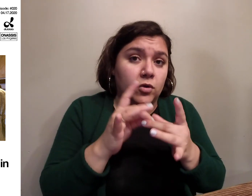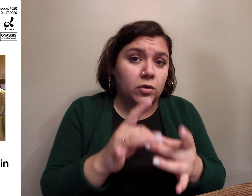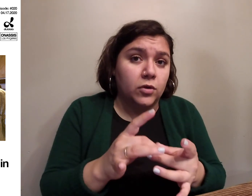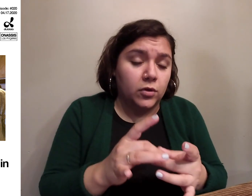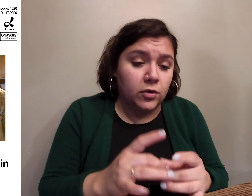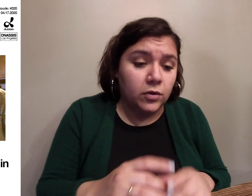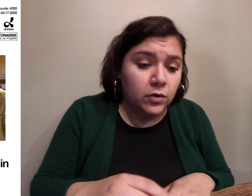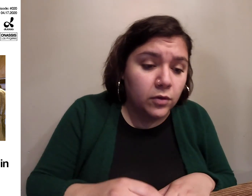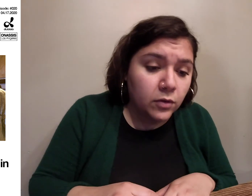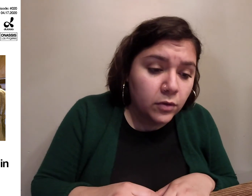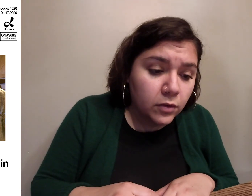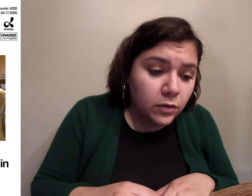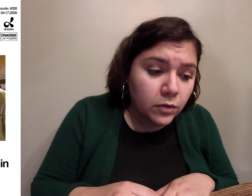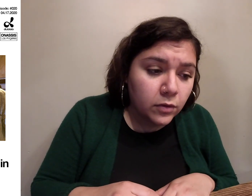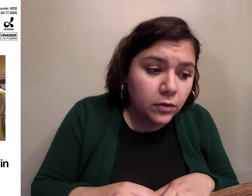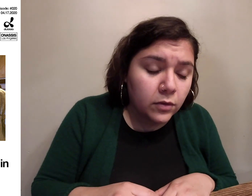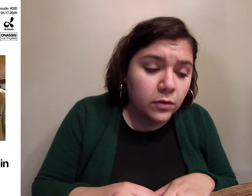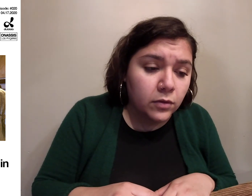done. So